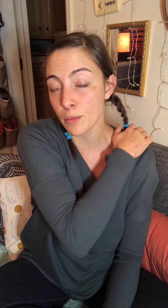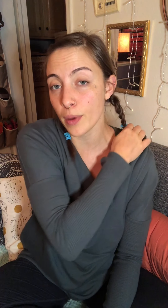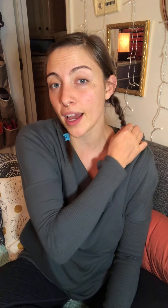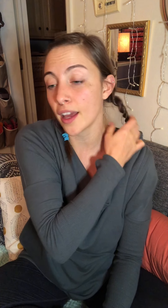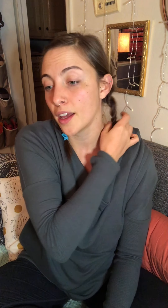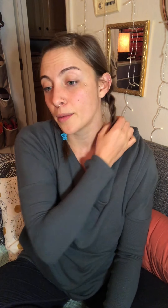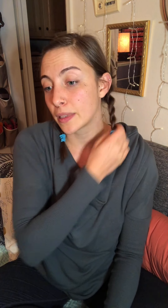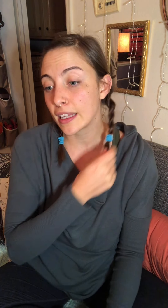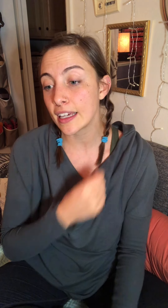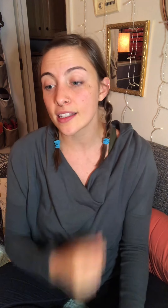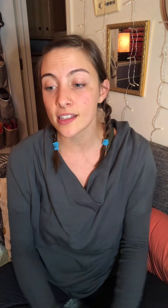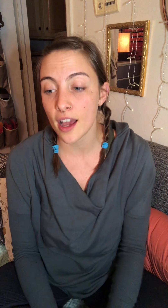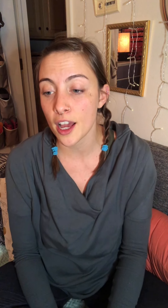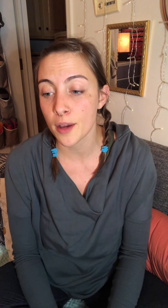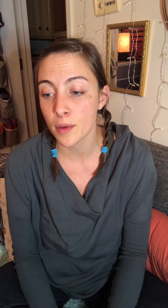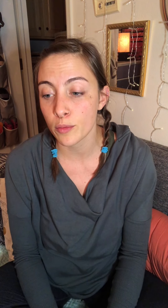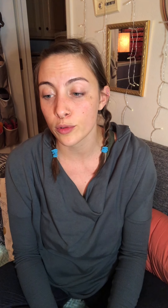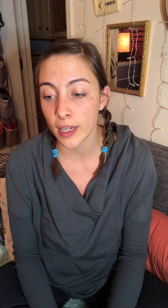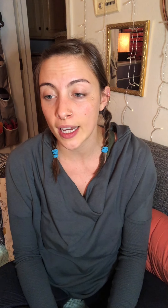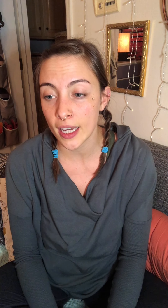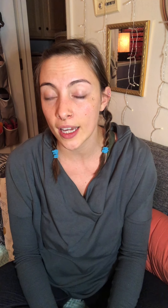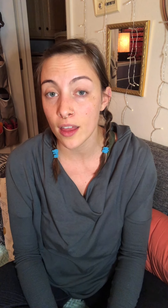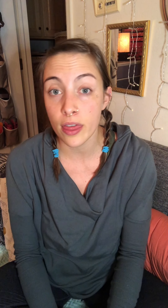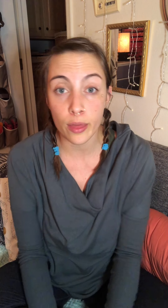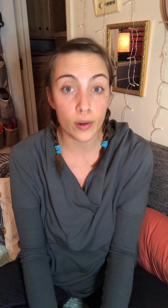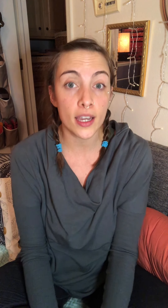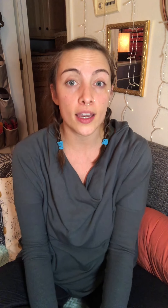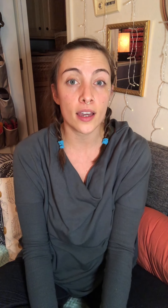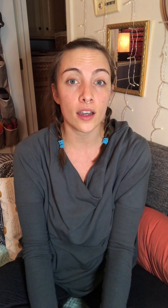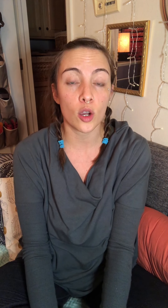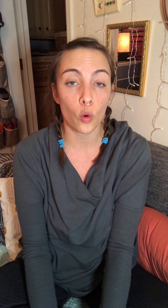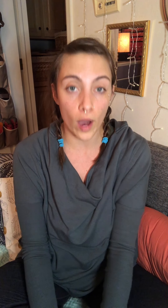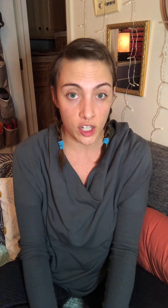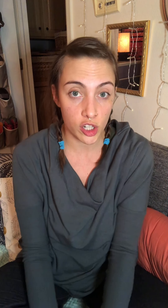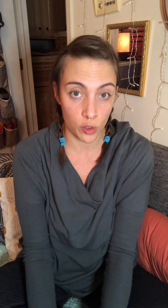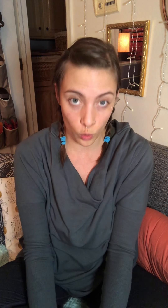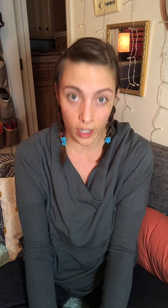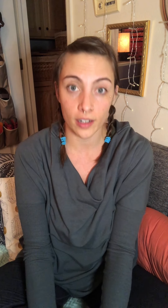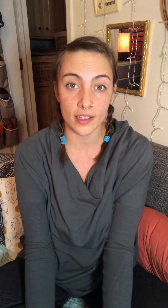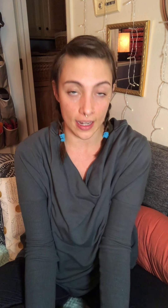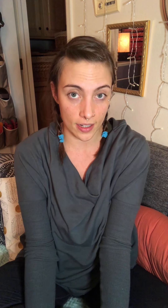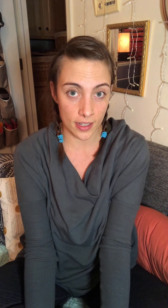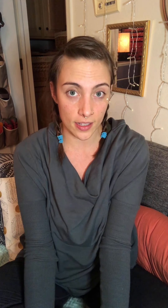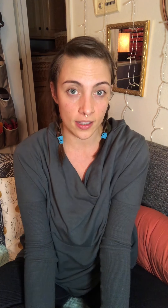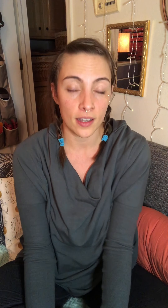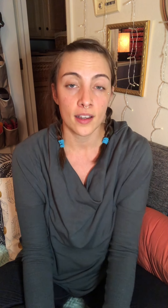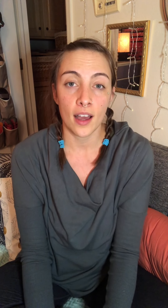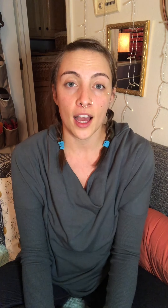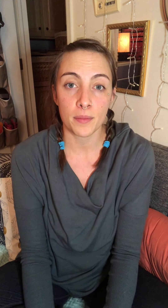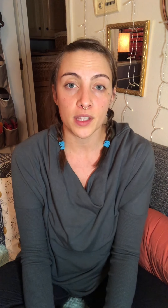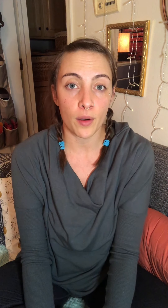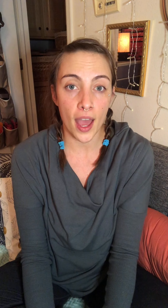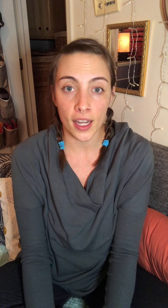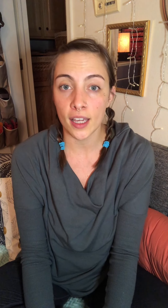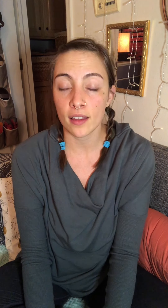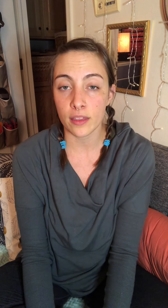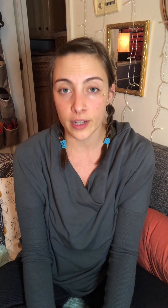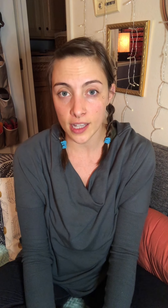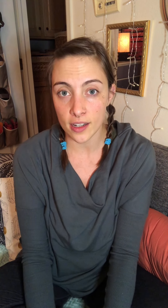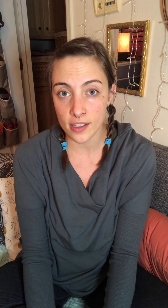but please bring 3 question word sentences. So any 3 sentences